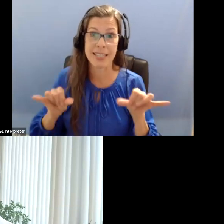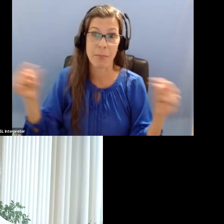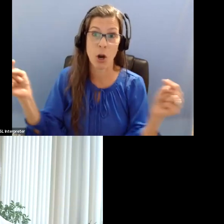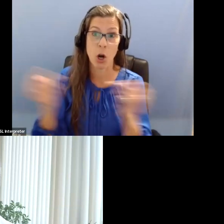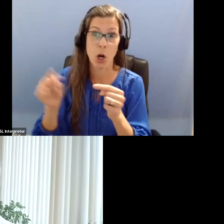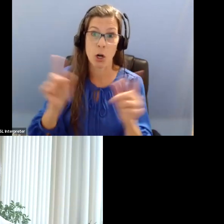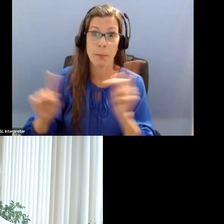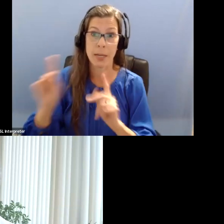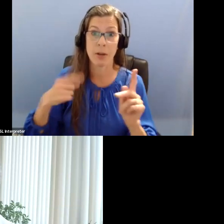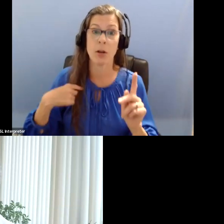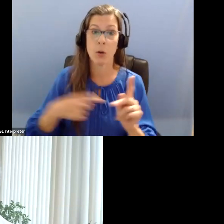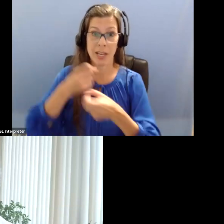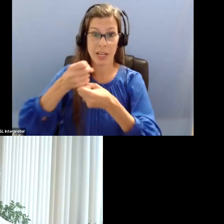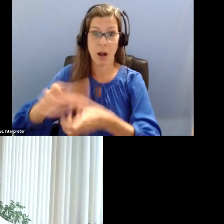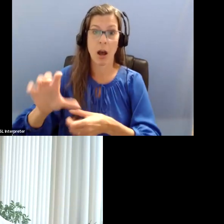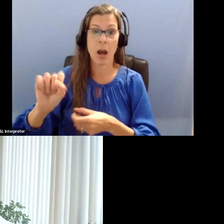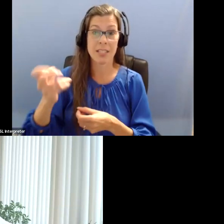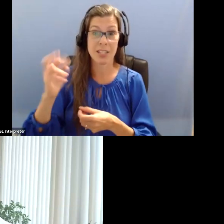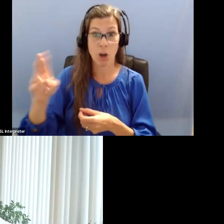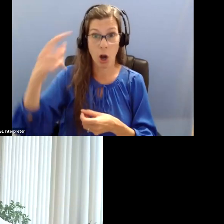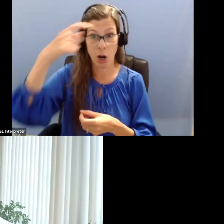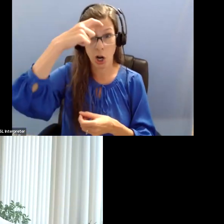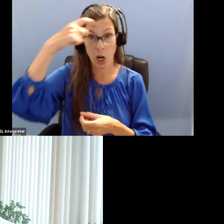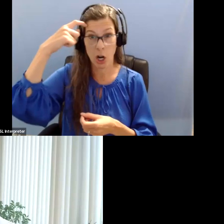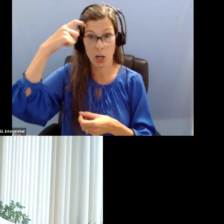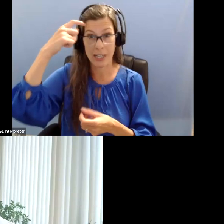scar people, sometimes emotionally, for years.